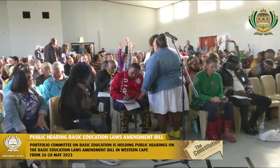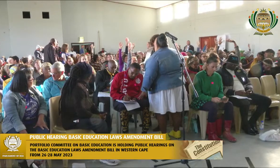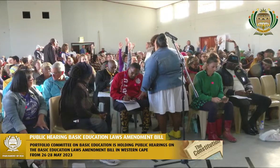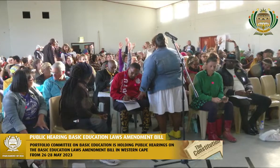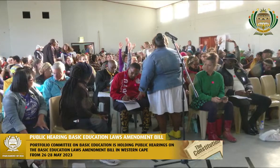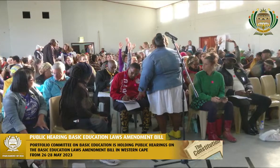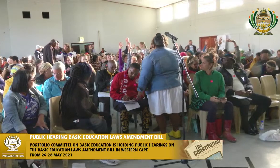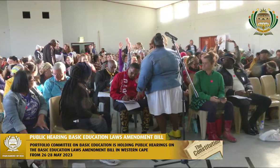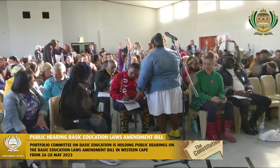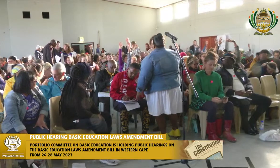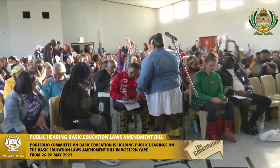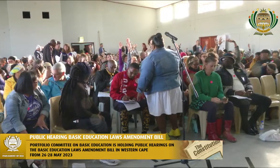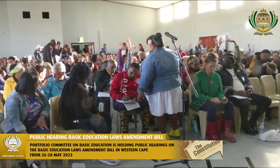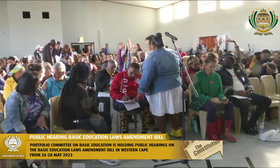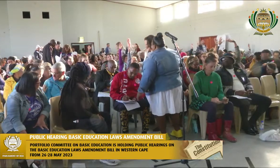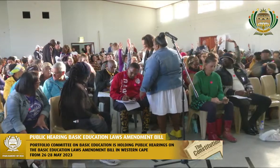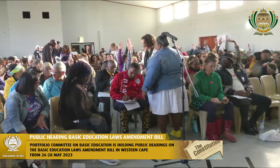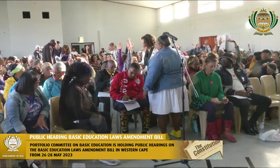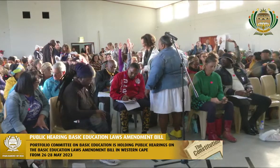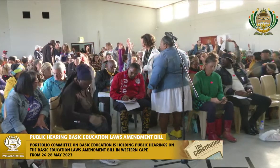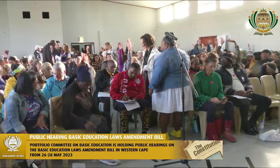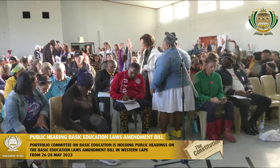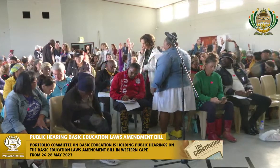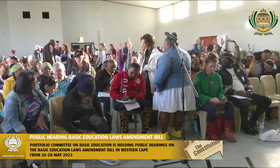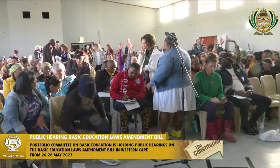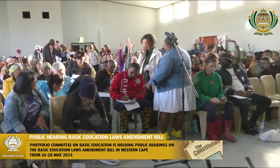A blue jacket.